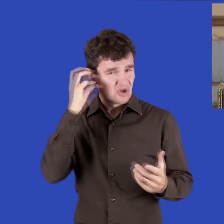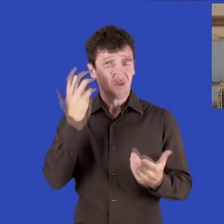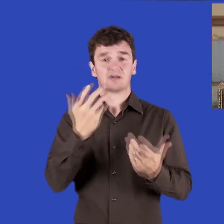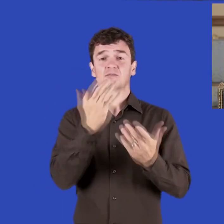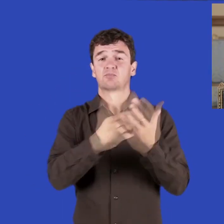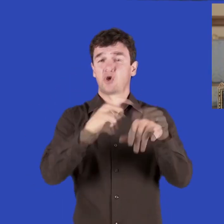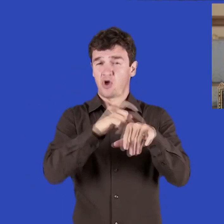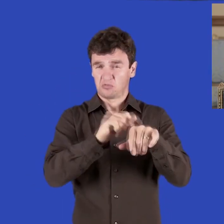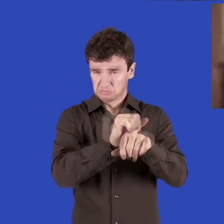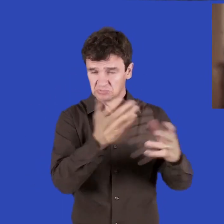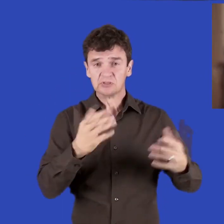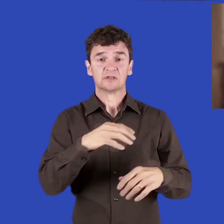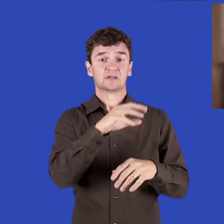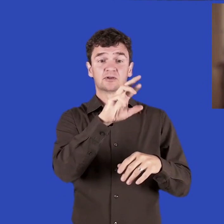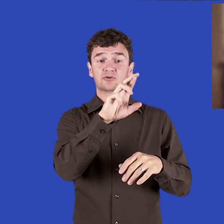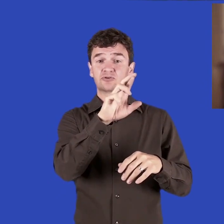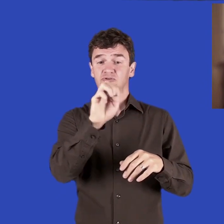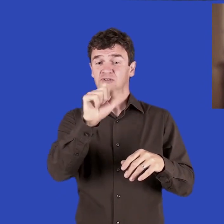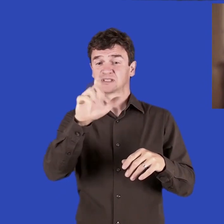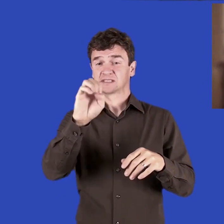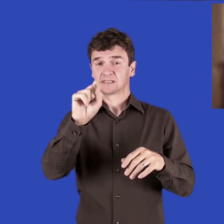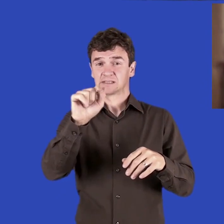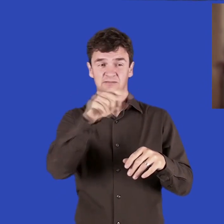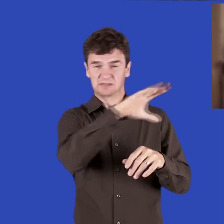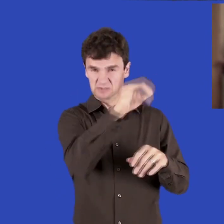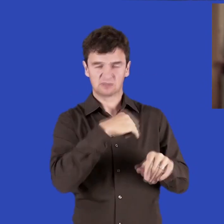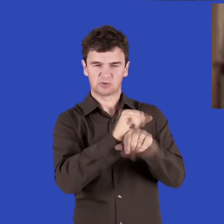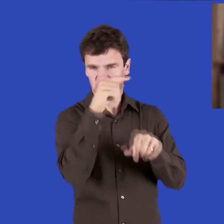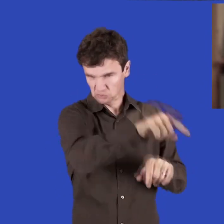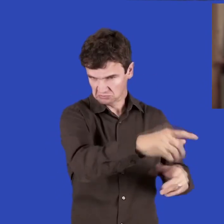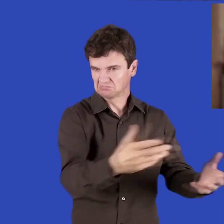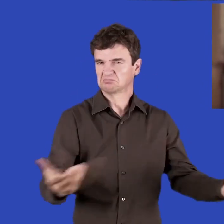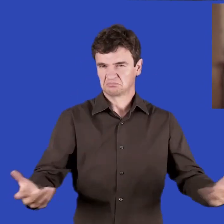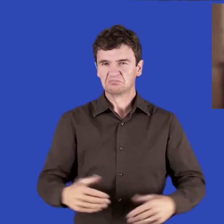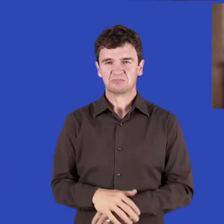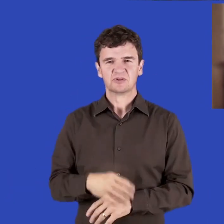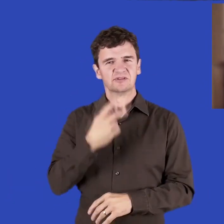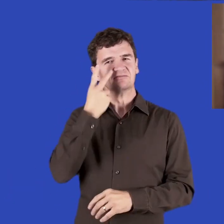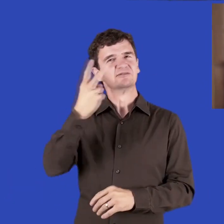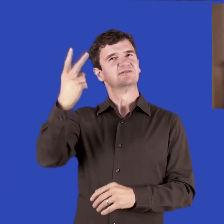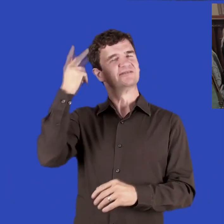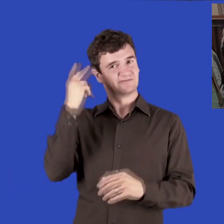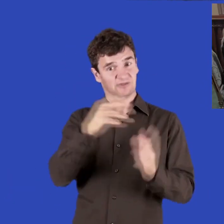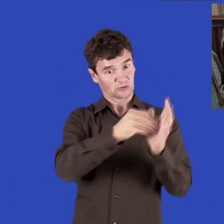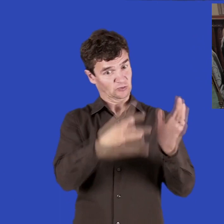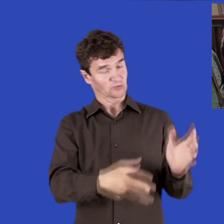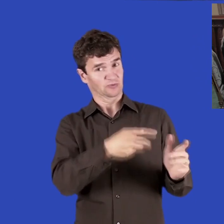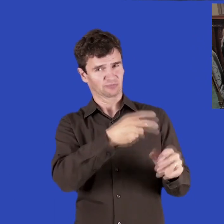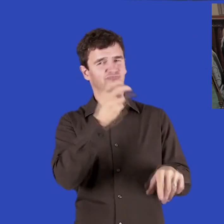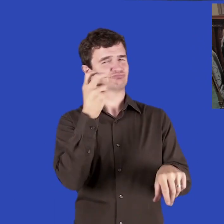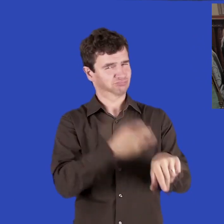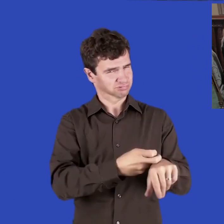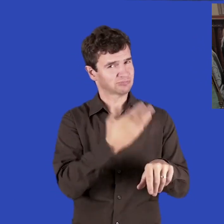And prior to that, I'd had a whole series of jobs in radio, part-time. I worked for a real